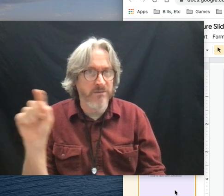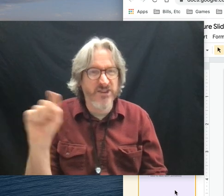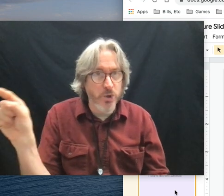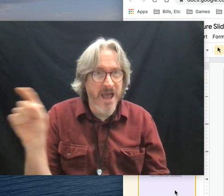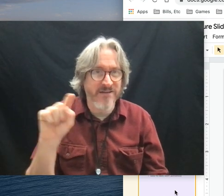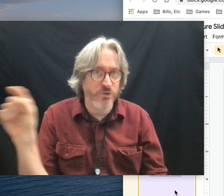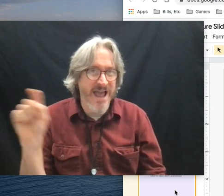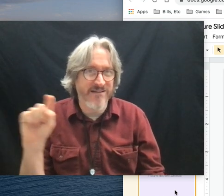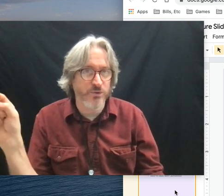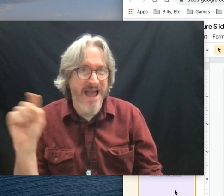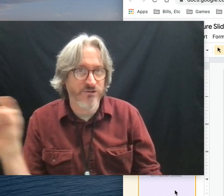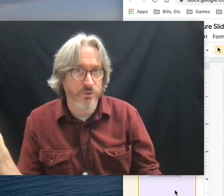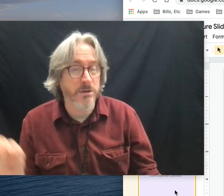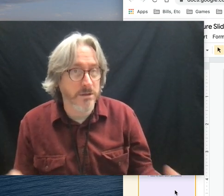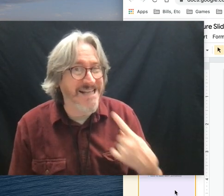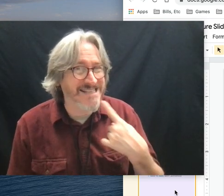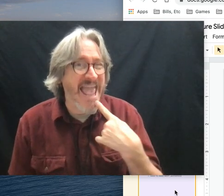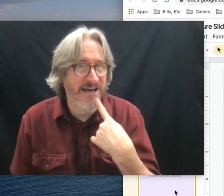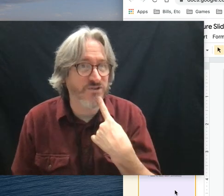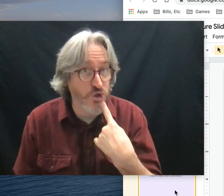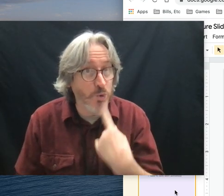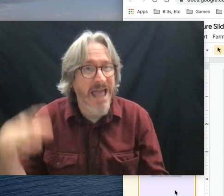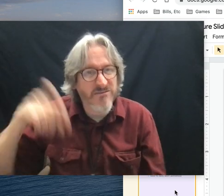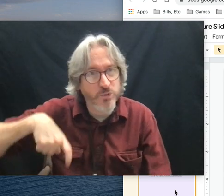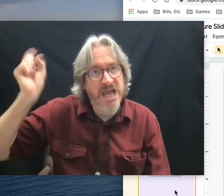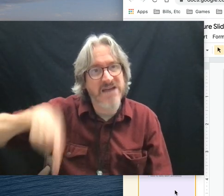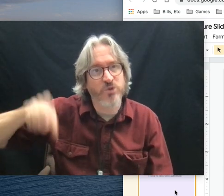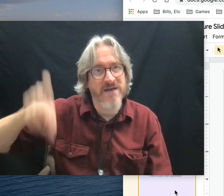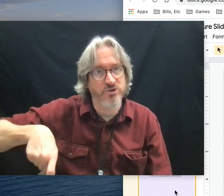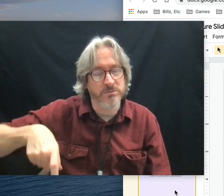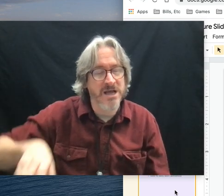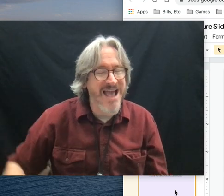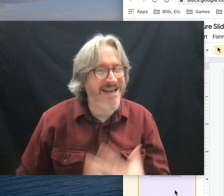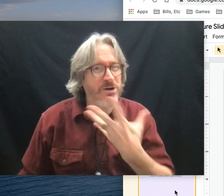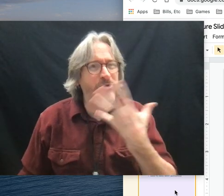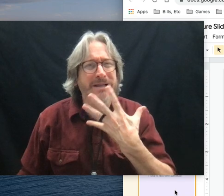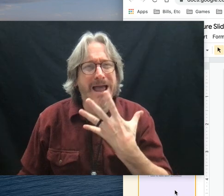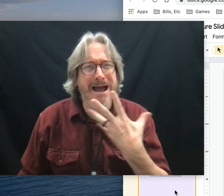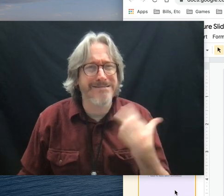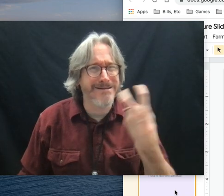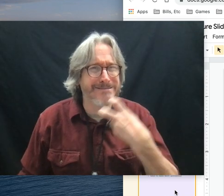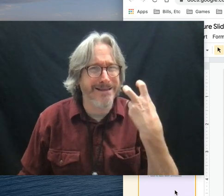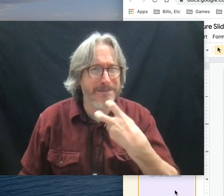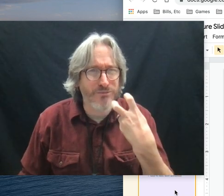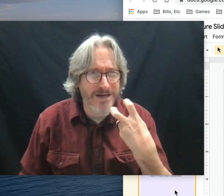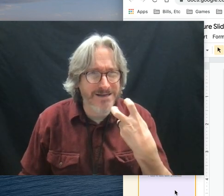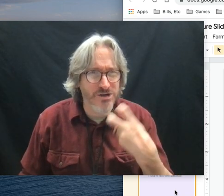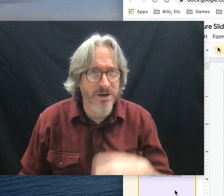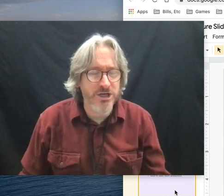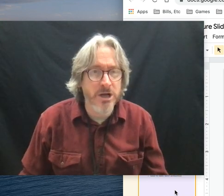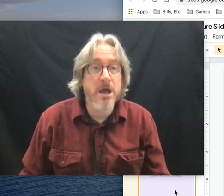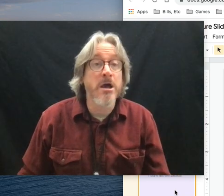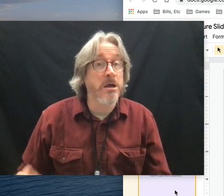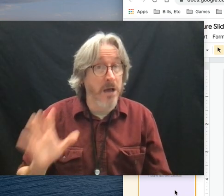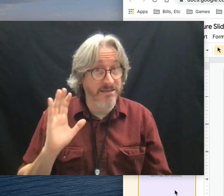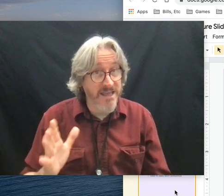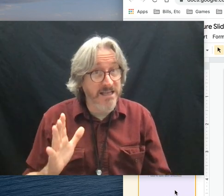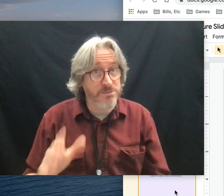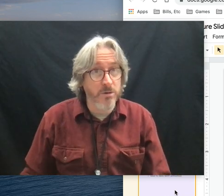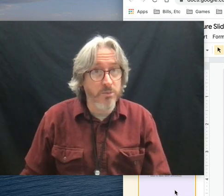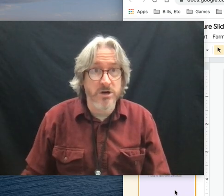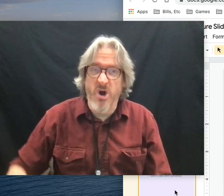FTO, have to. It's have to. And I don't want to rely on the lip reading so much.